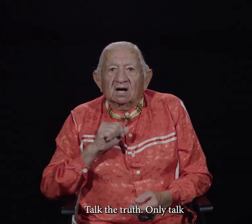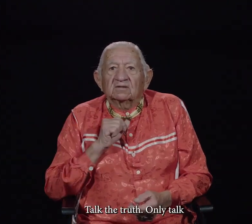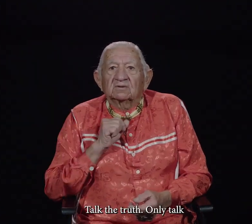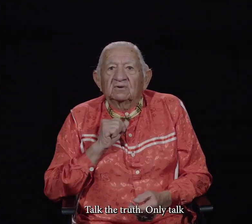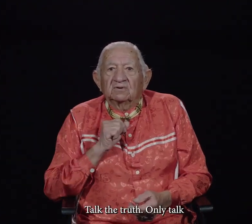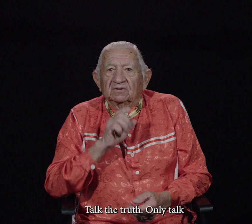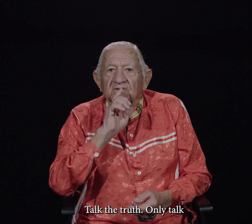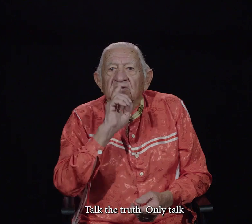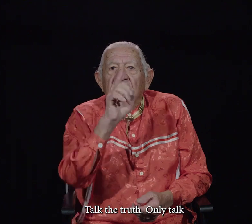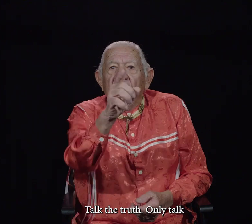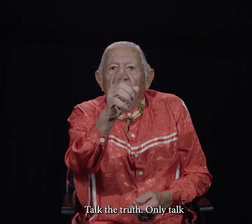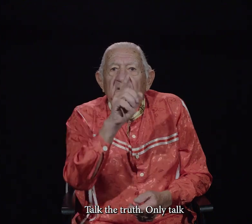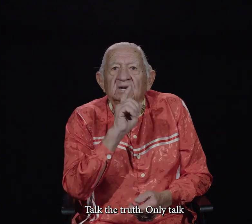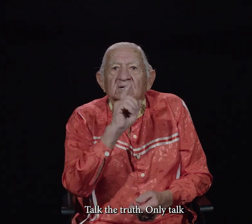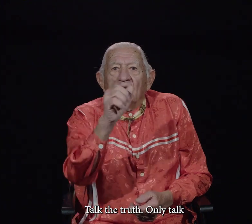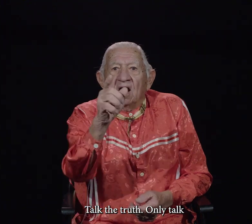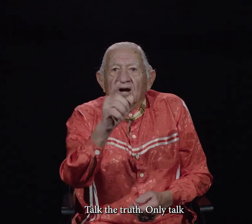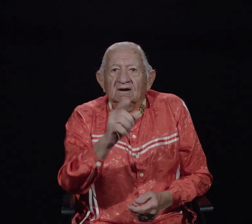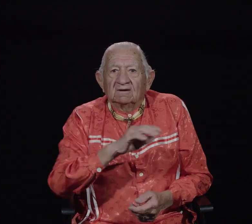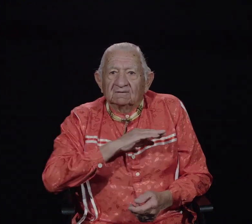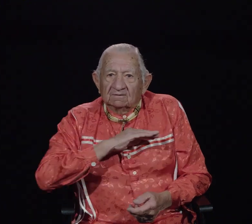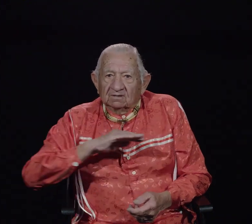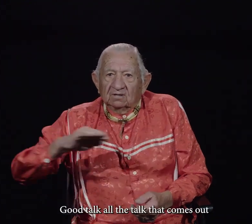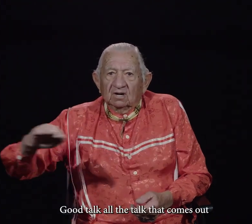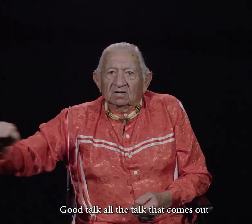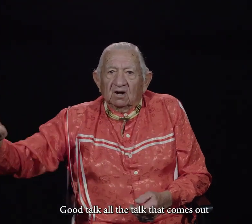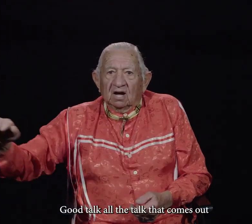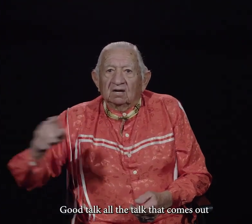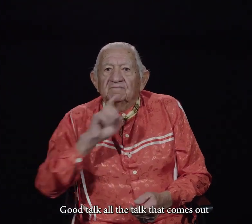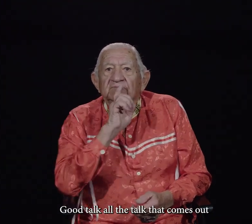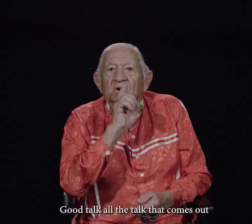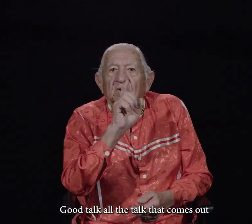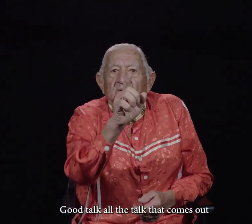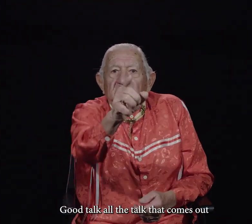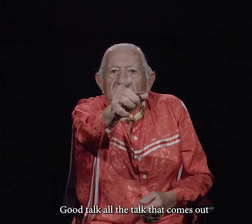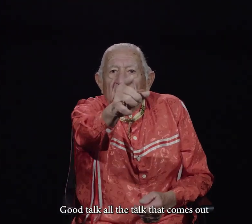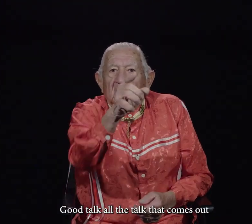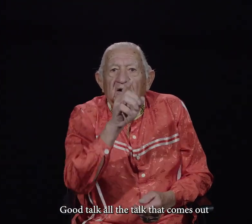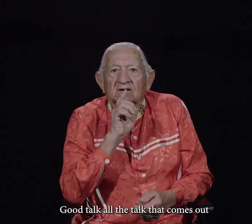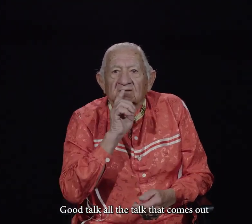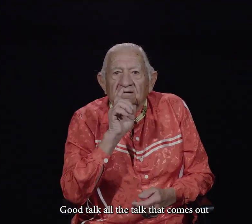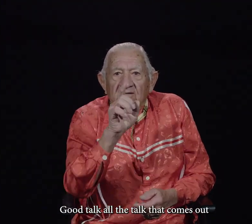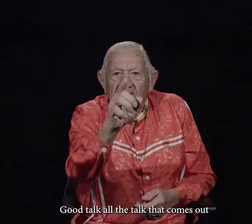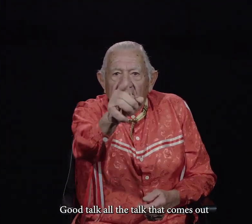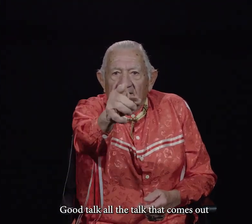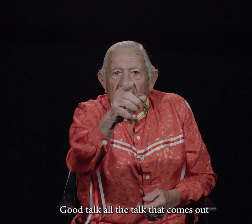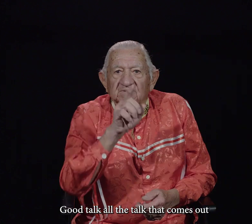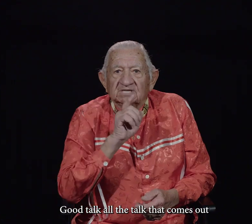the truth. Only talk, good talk, or the talk that comes